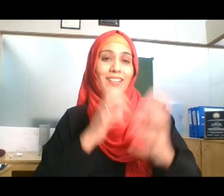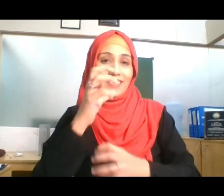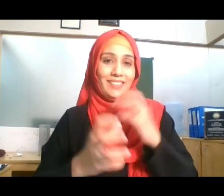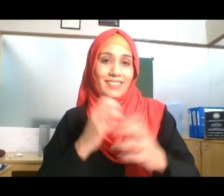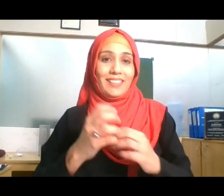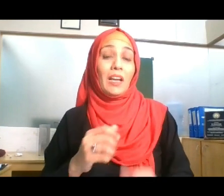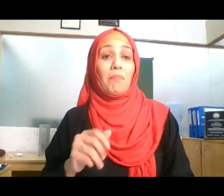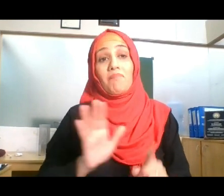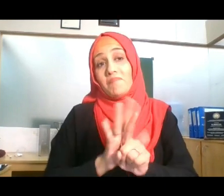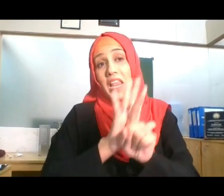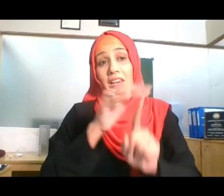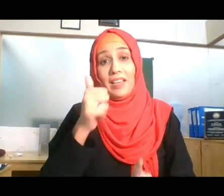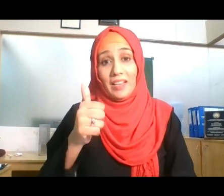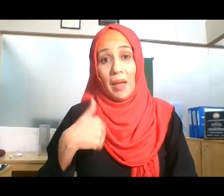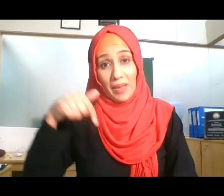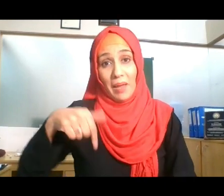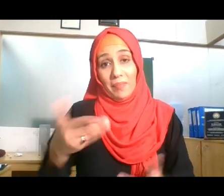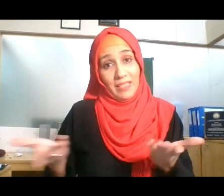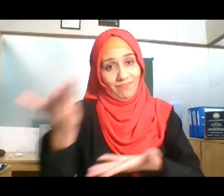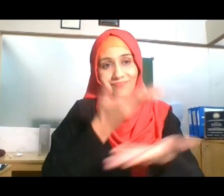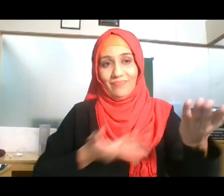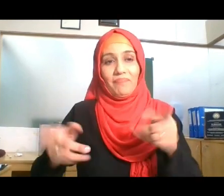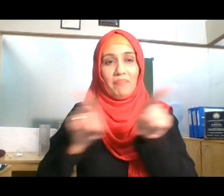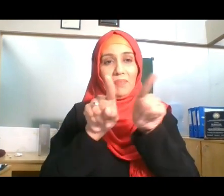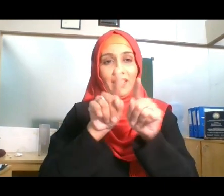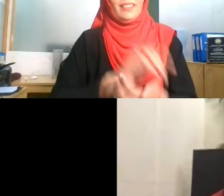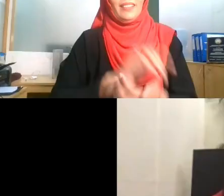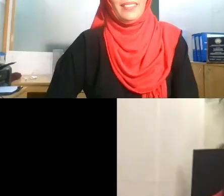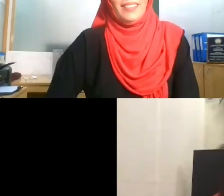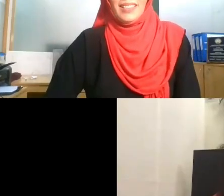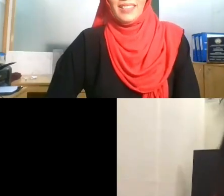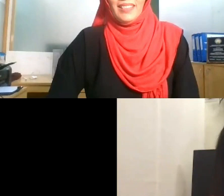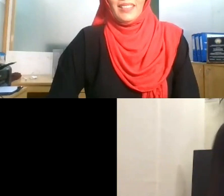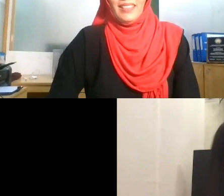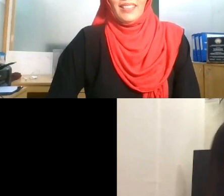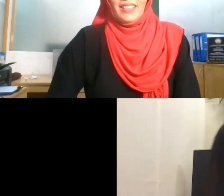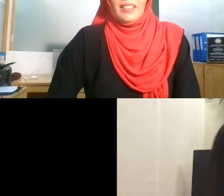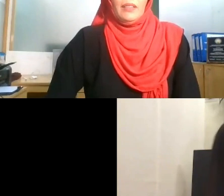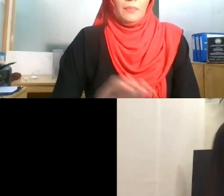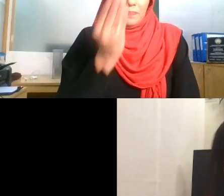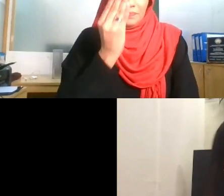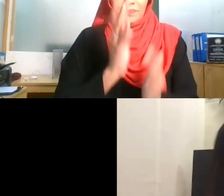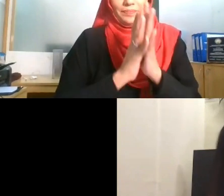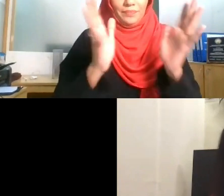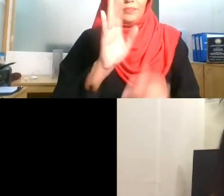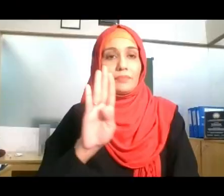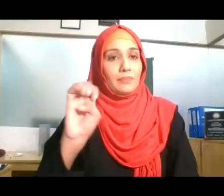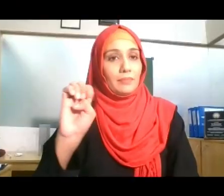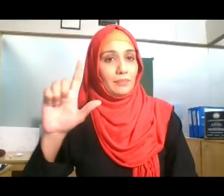super leaders like we have today. Thank you so much, Bela, for